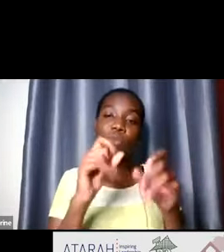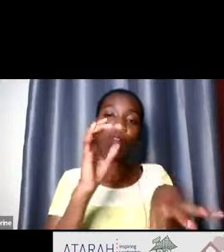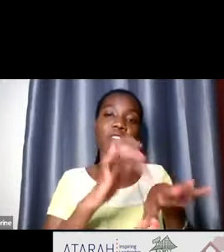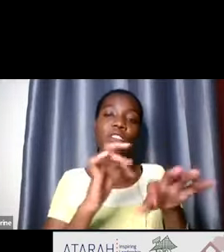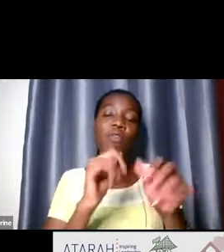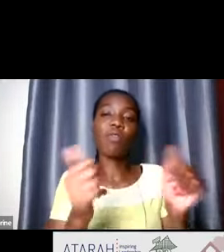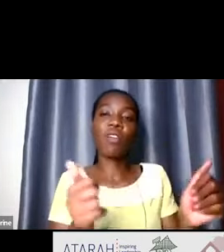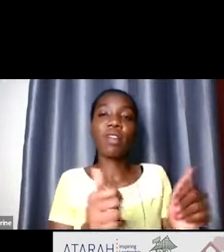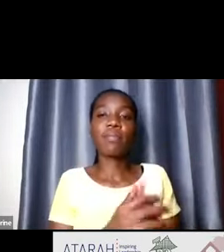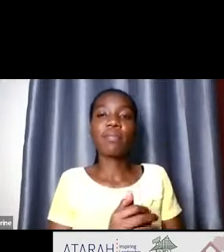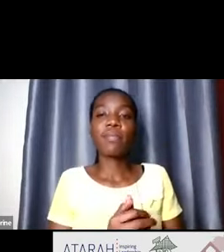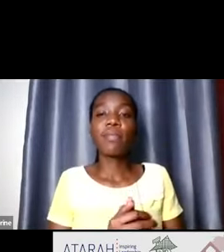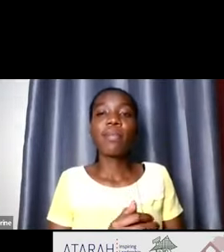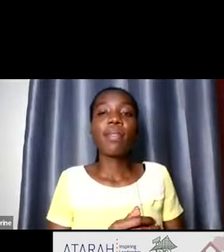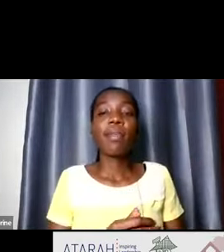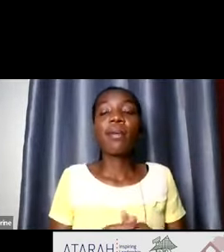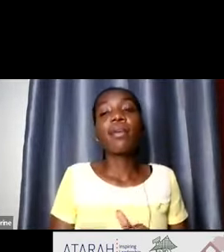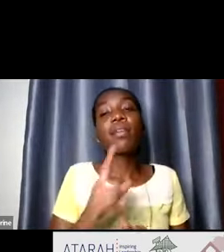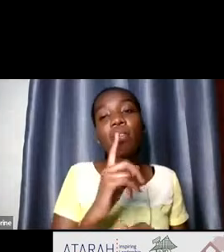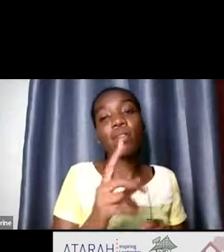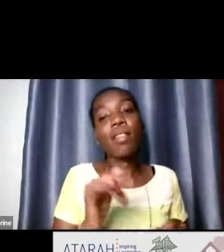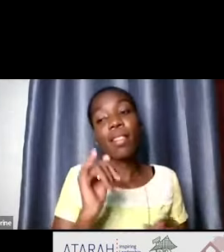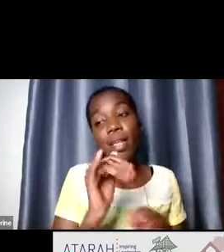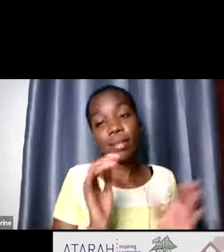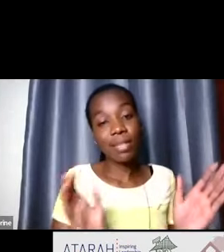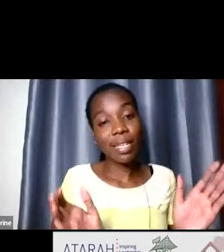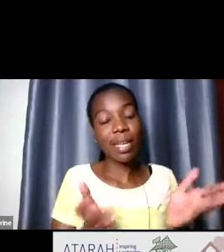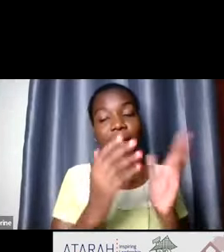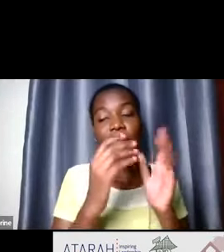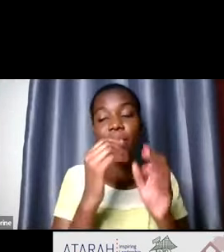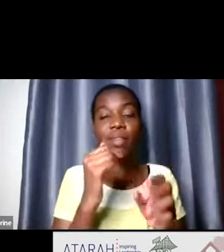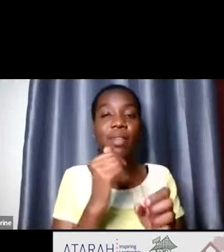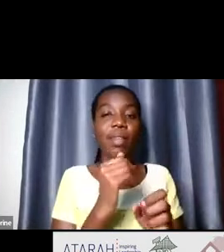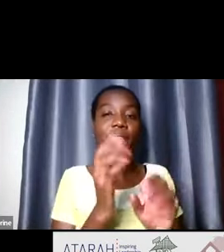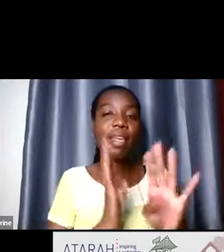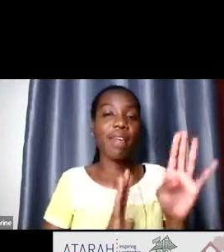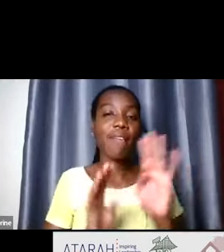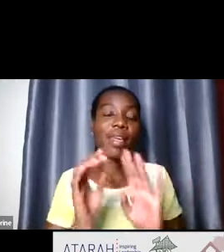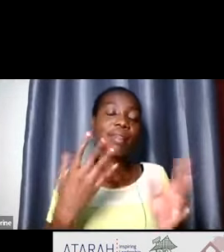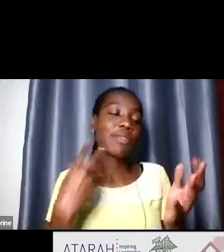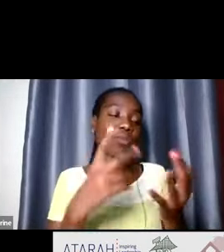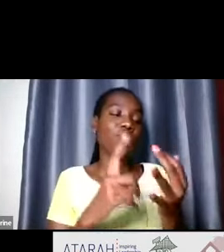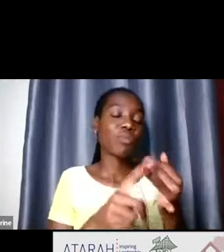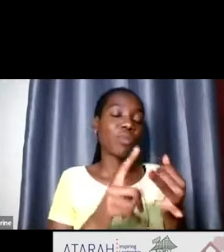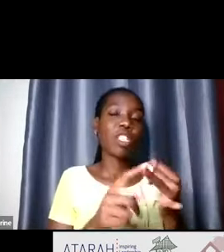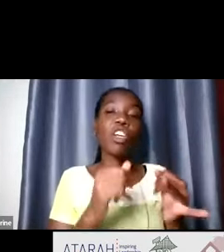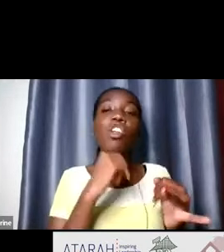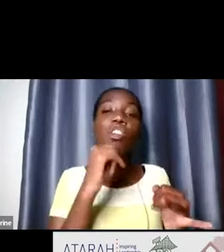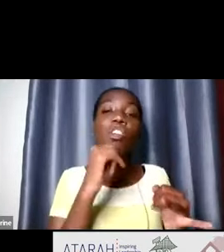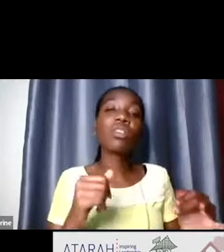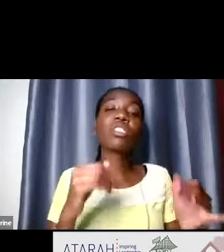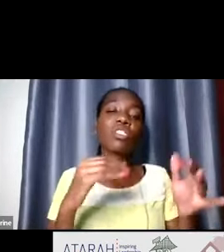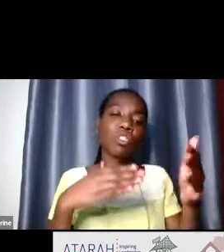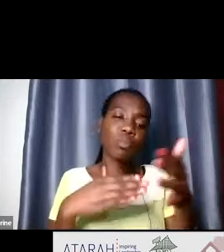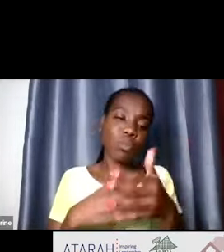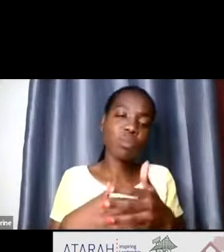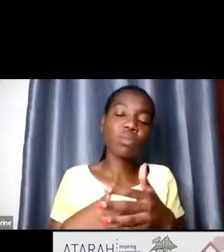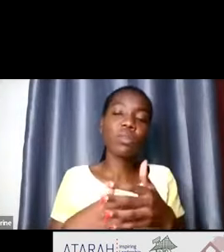more on time. So that is enabling behavior. We say, don't do that. Secondly, don't stop them from facing the consequences.